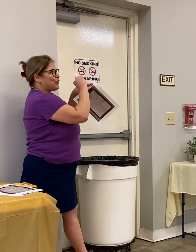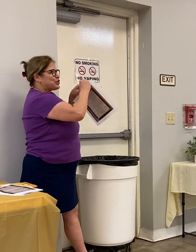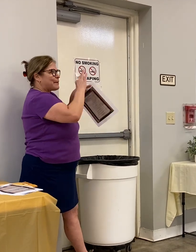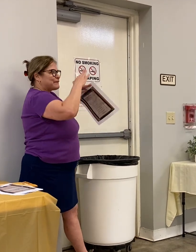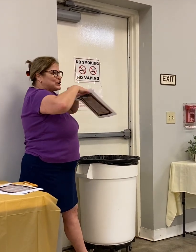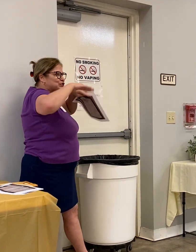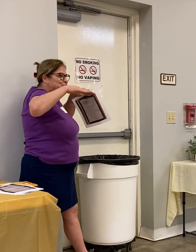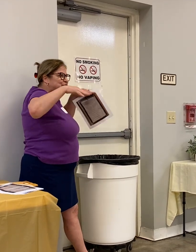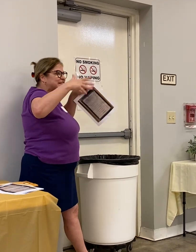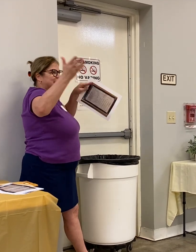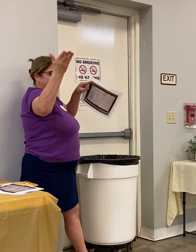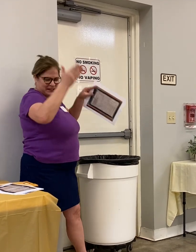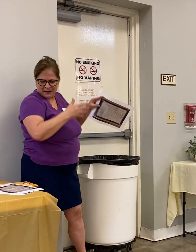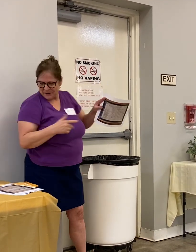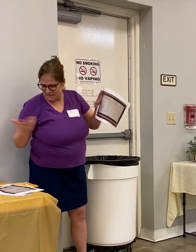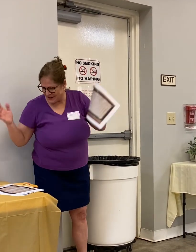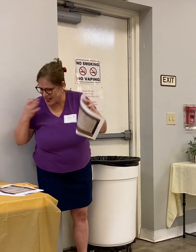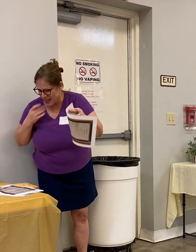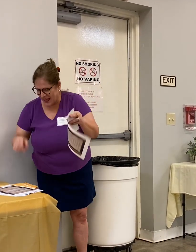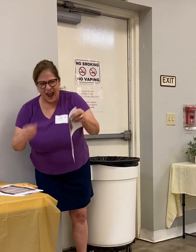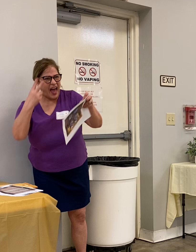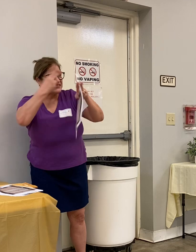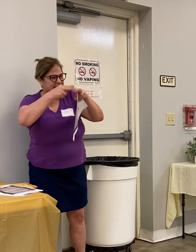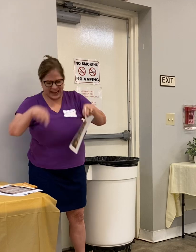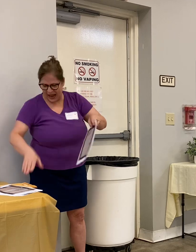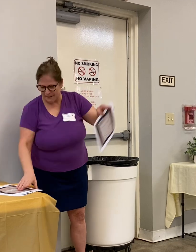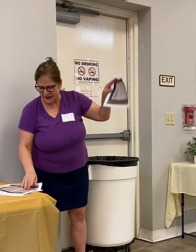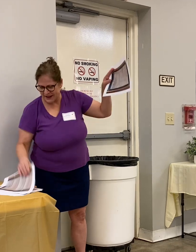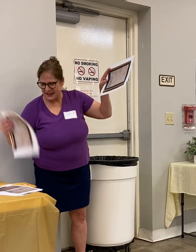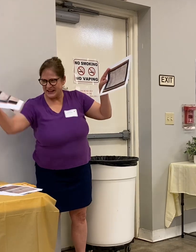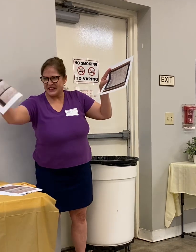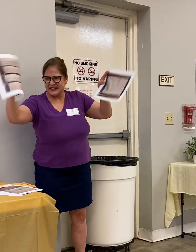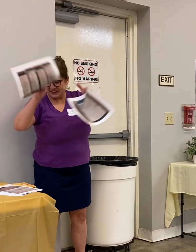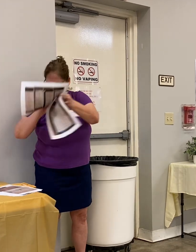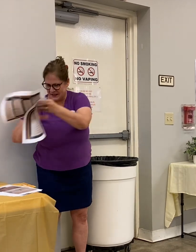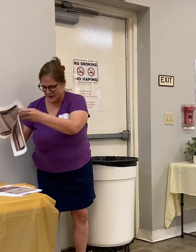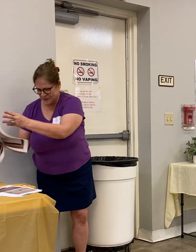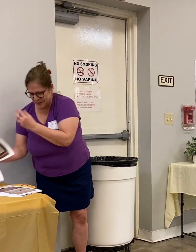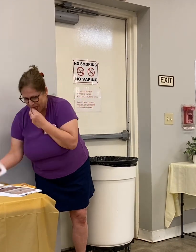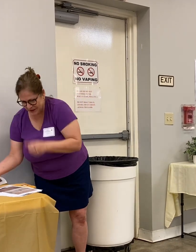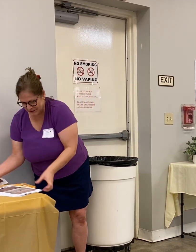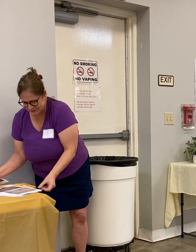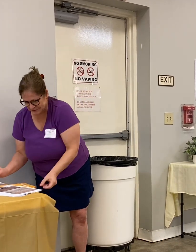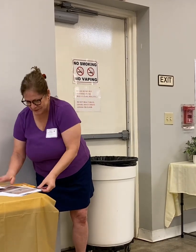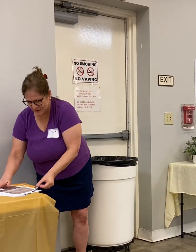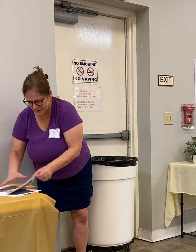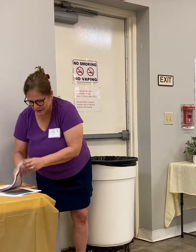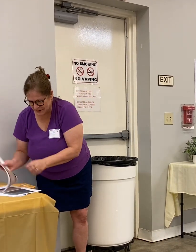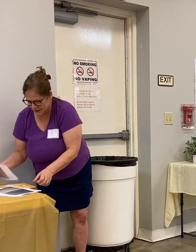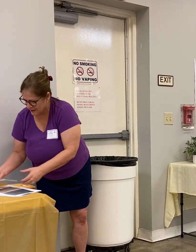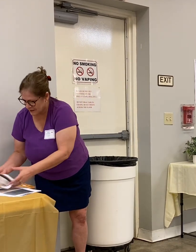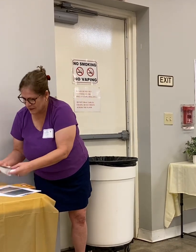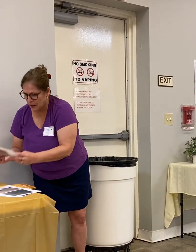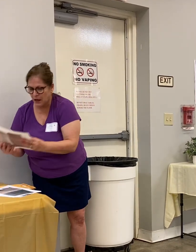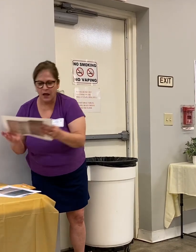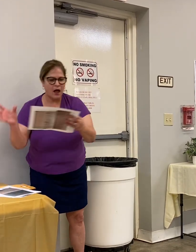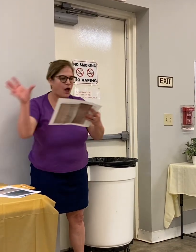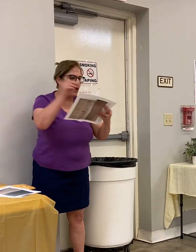And many of the names I recognize from here in Louisiana. So there's more documents here